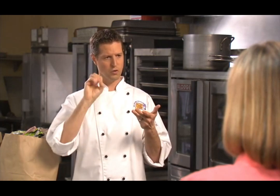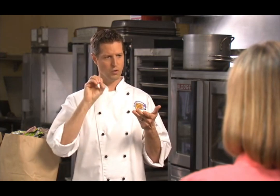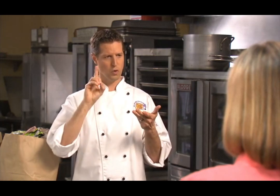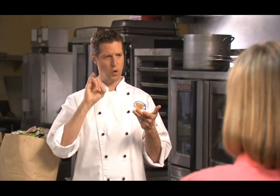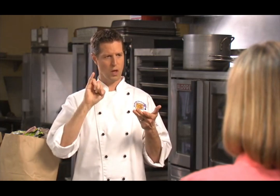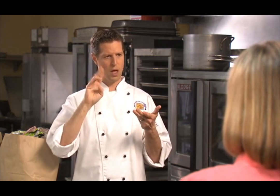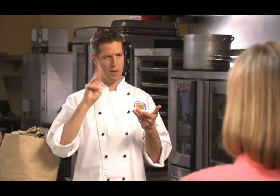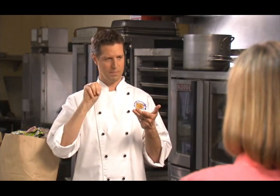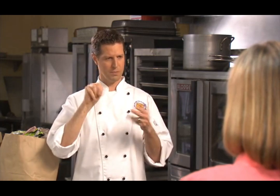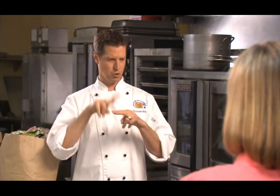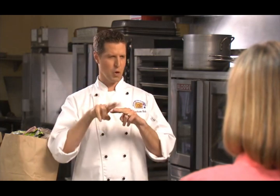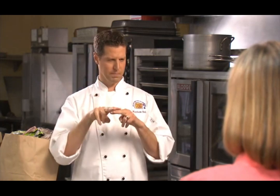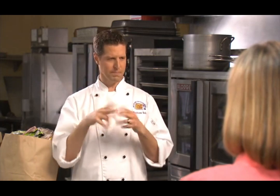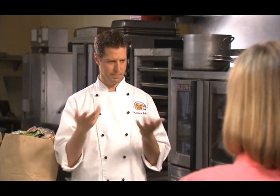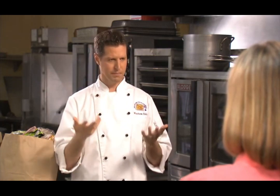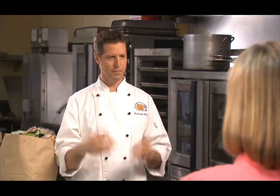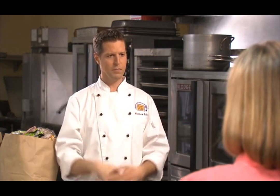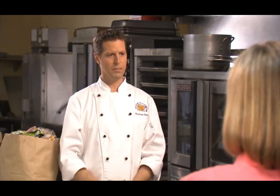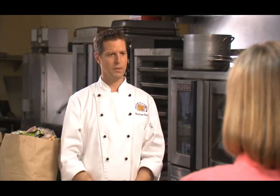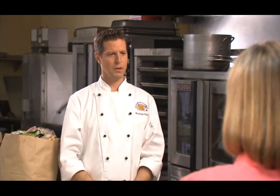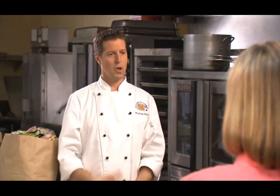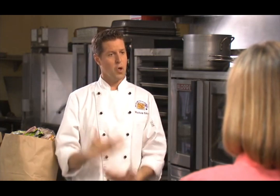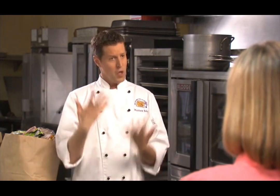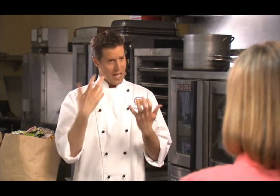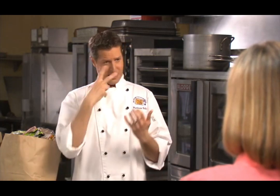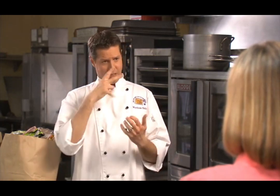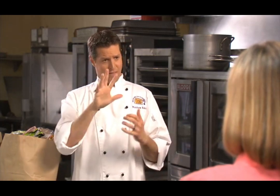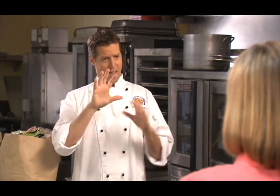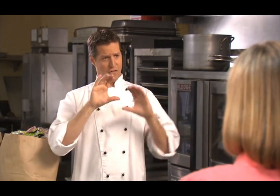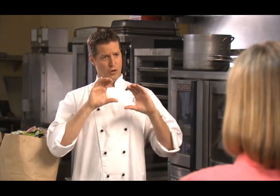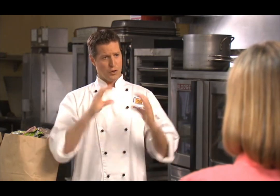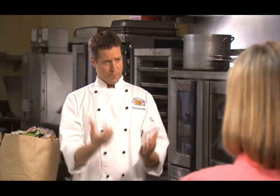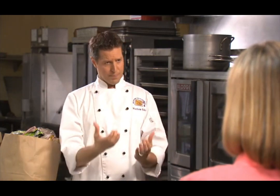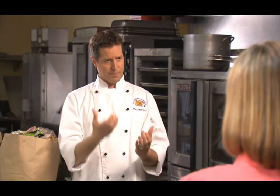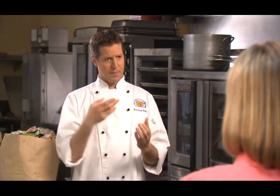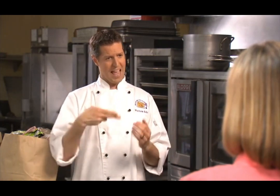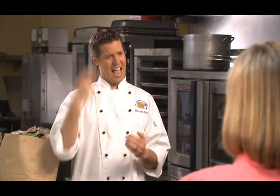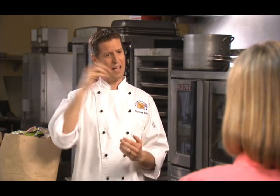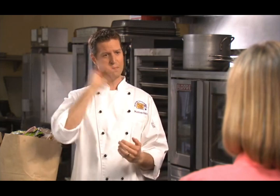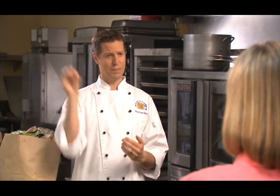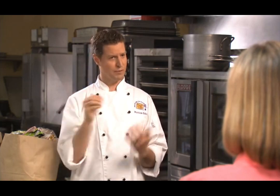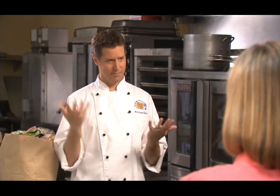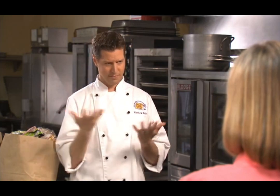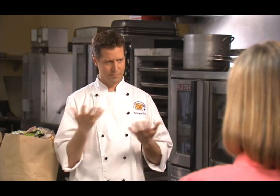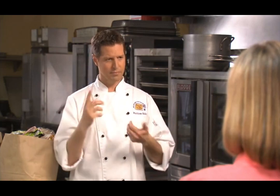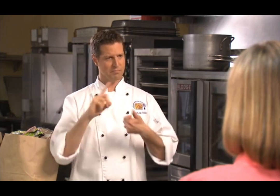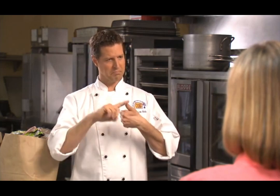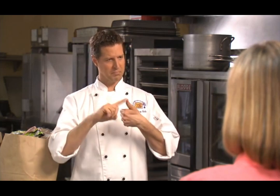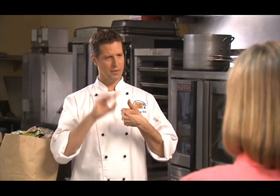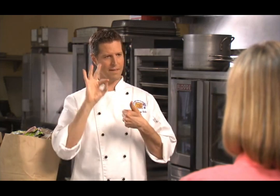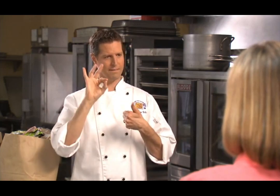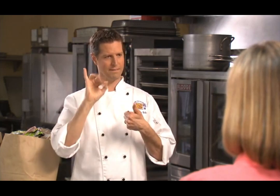and sodium to be low. The nutrients you want high percentages of are fiber,